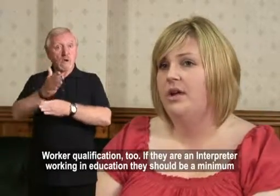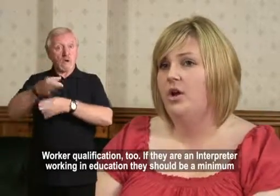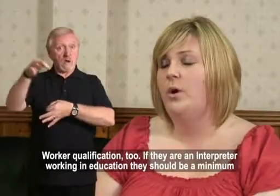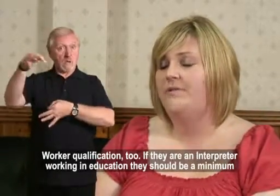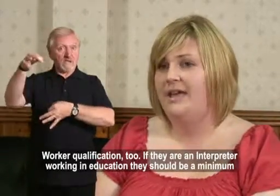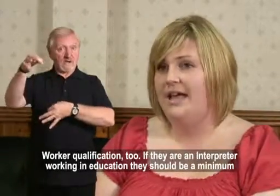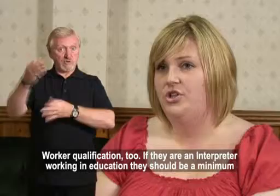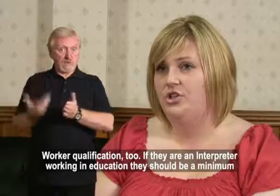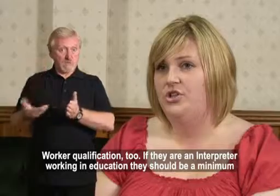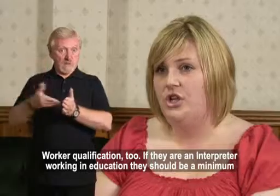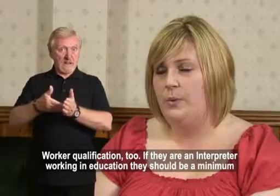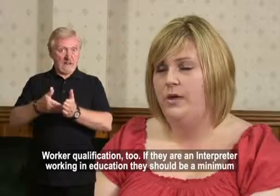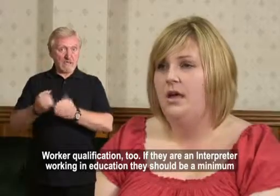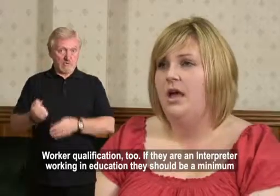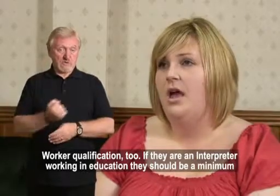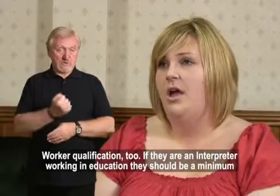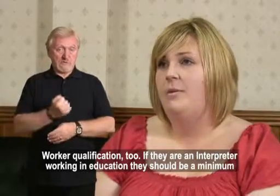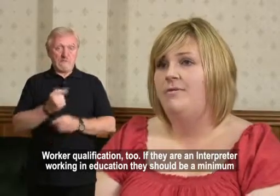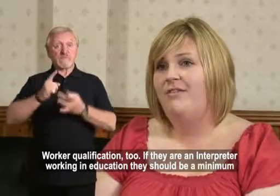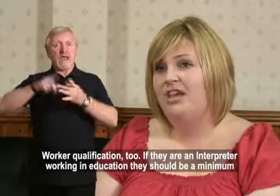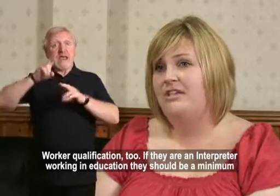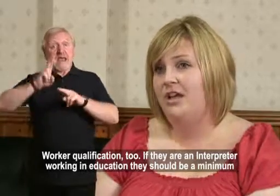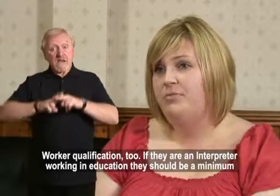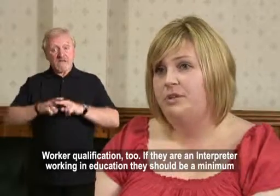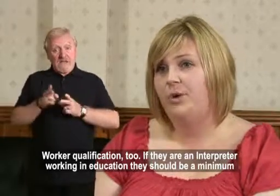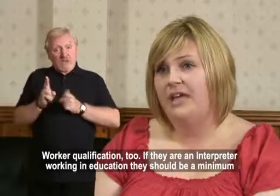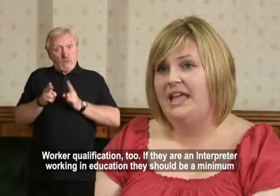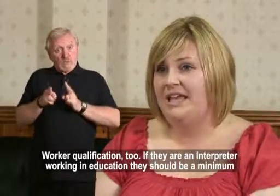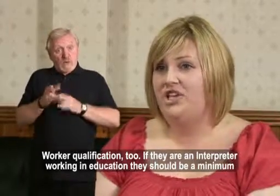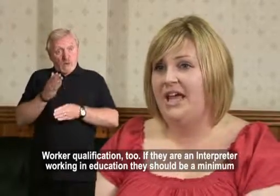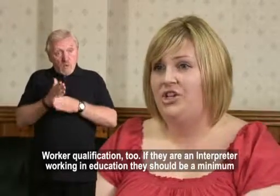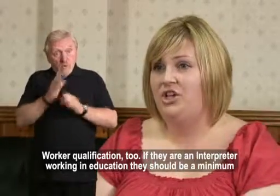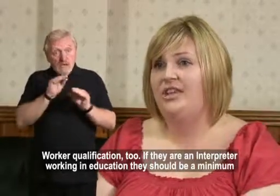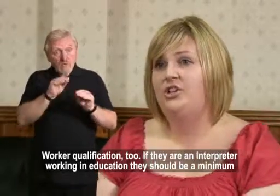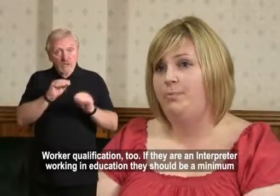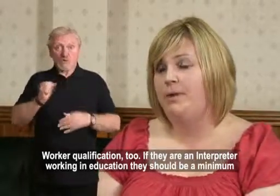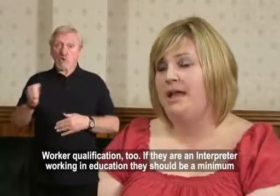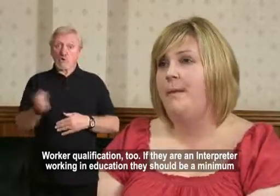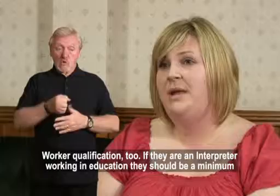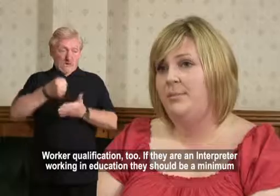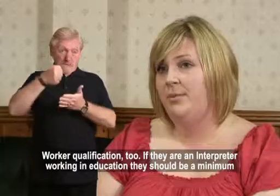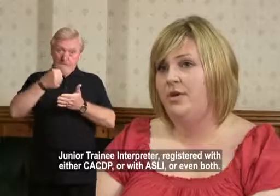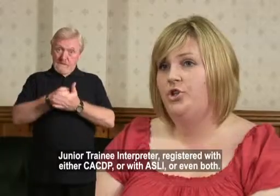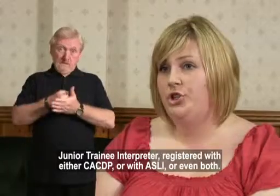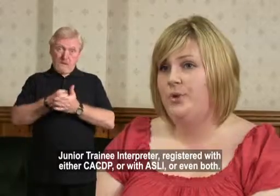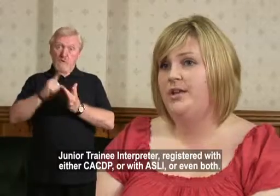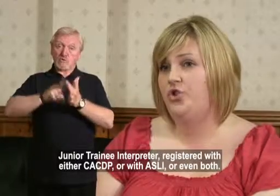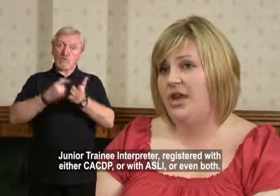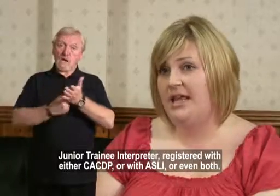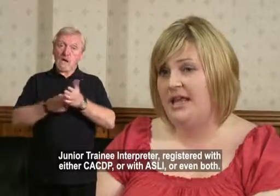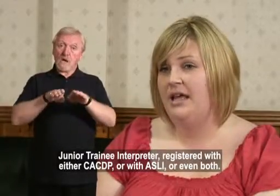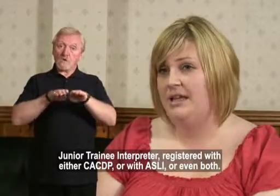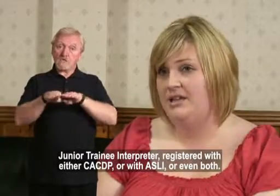worker qualification too. If they're an interpreter working in education, they should be a minimum